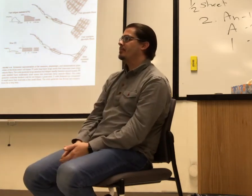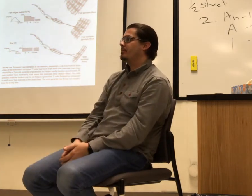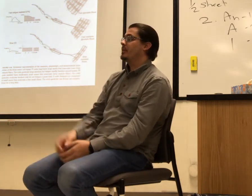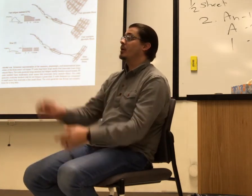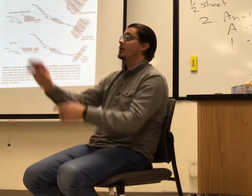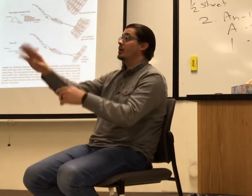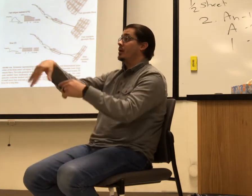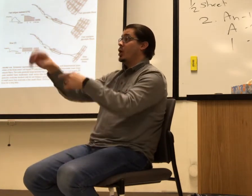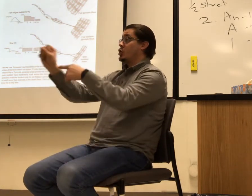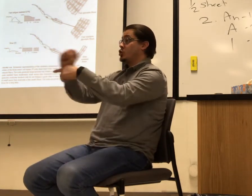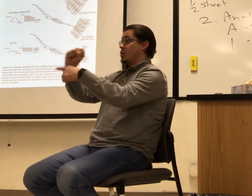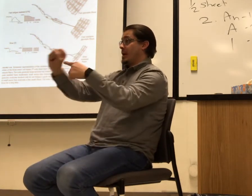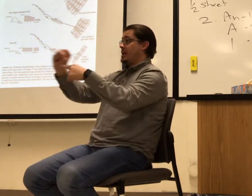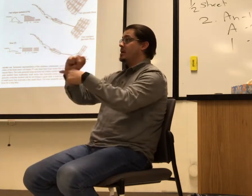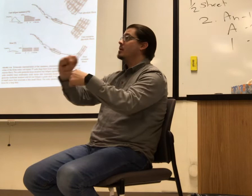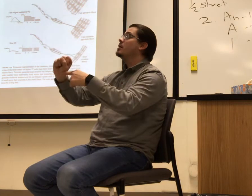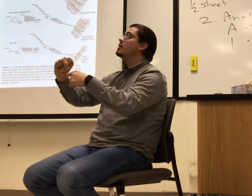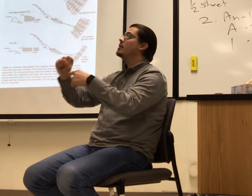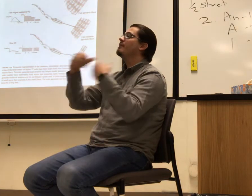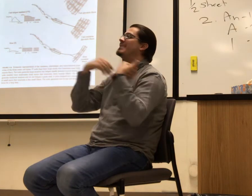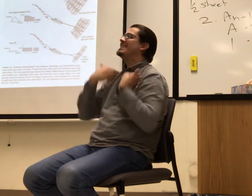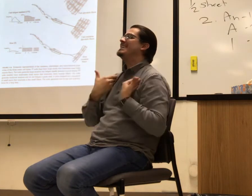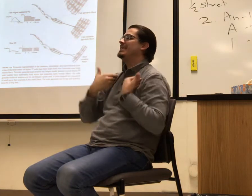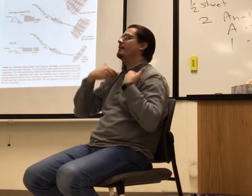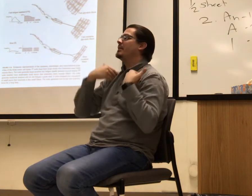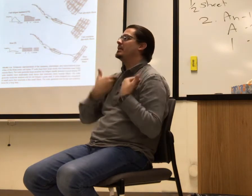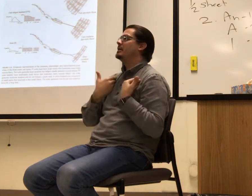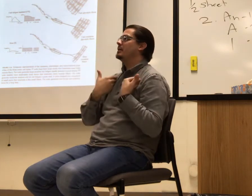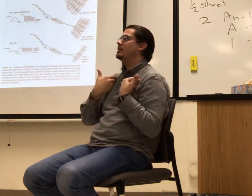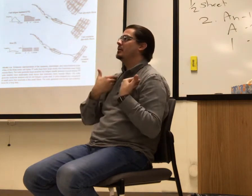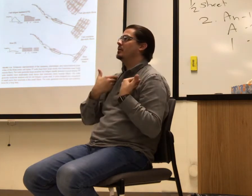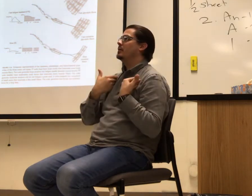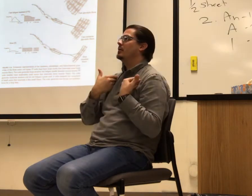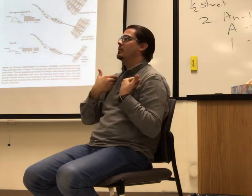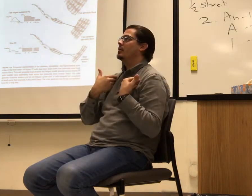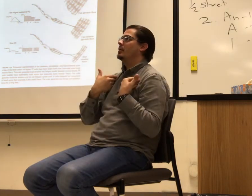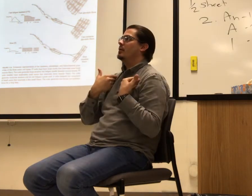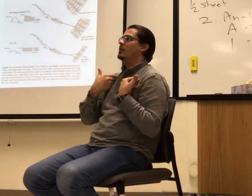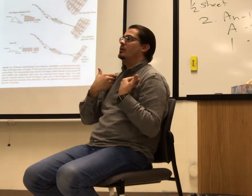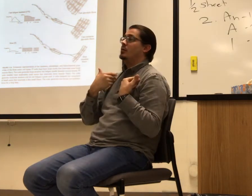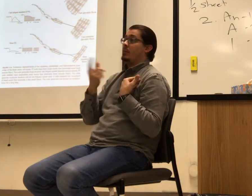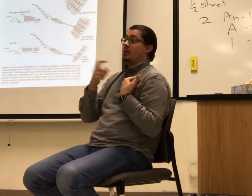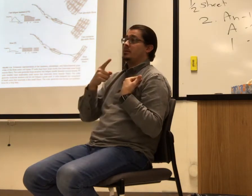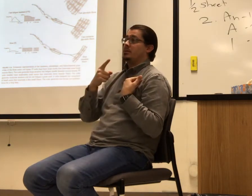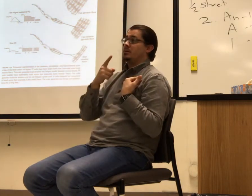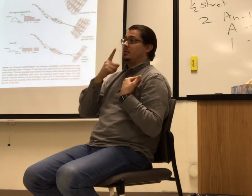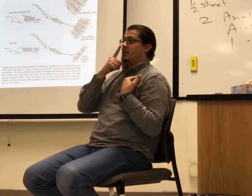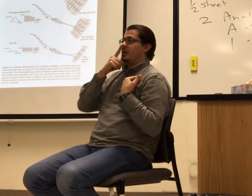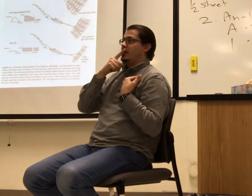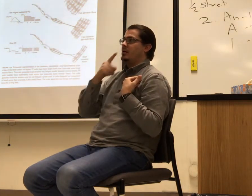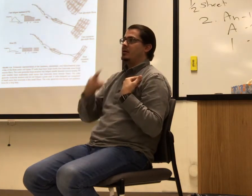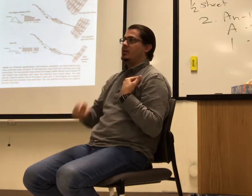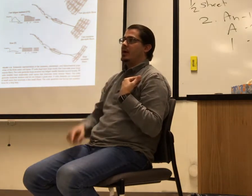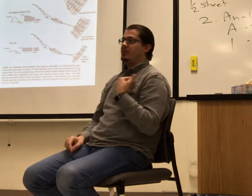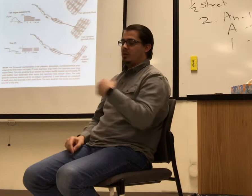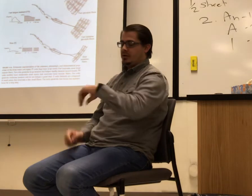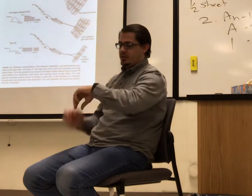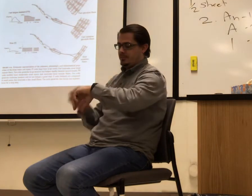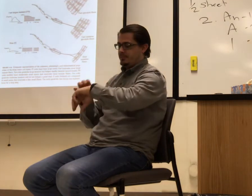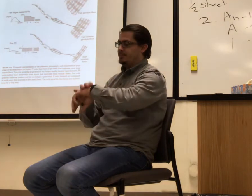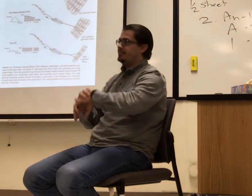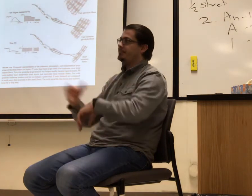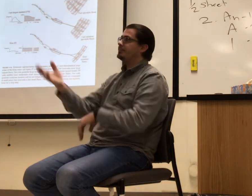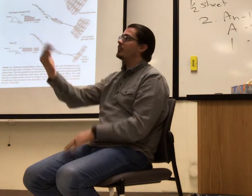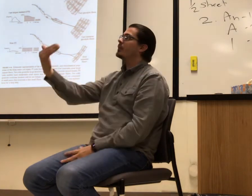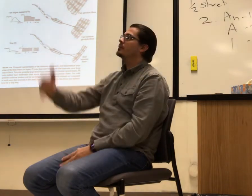Training, resistance training, you improve the neural recruitment of the larger ones. I have a